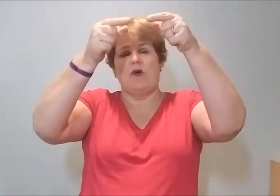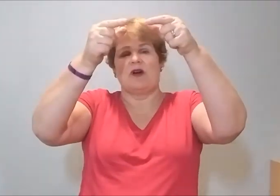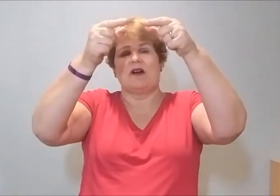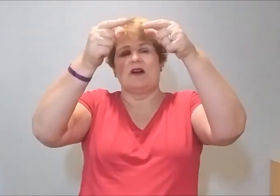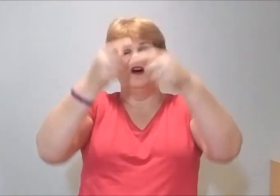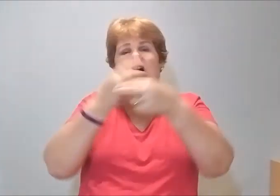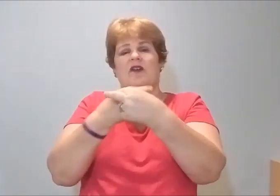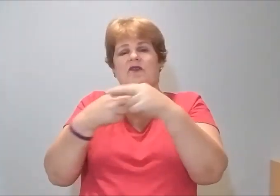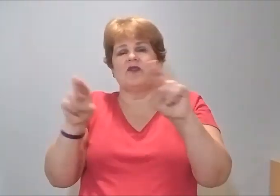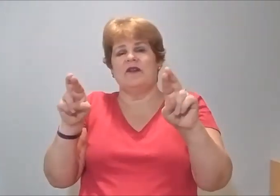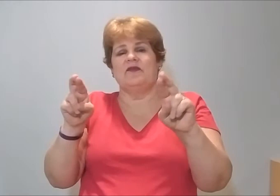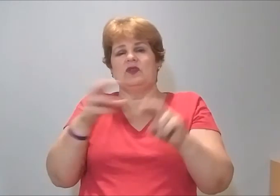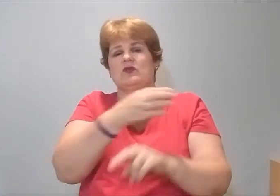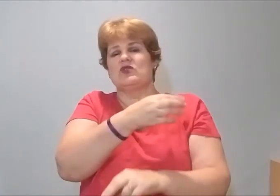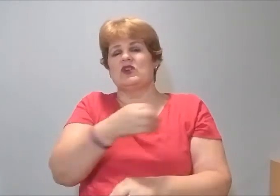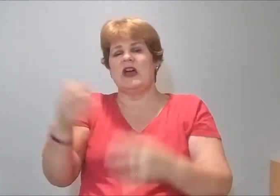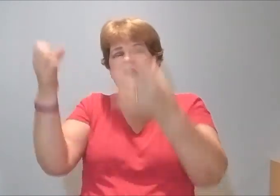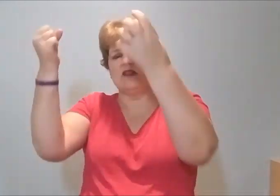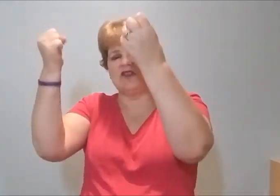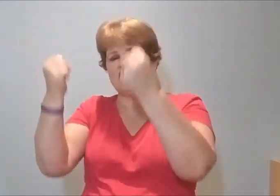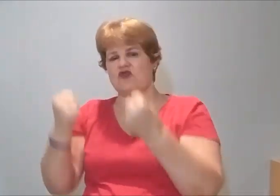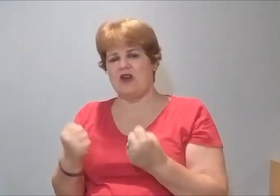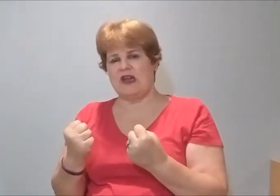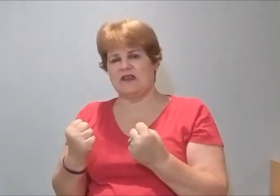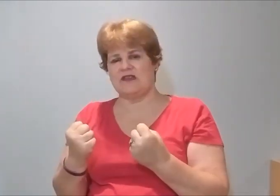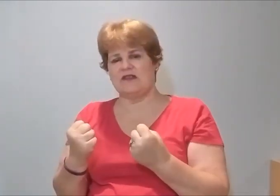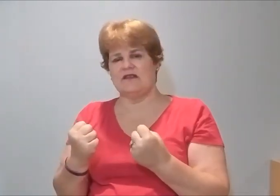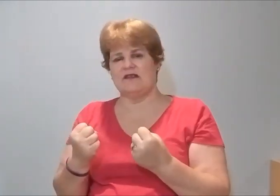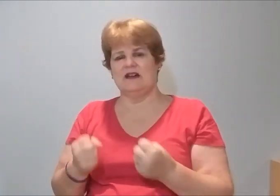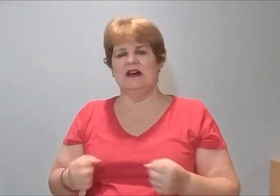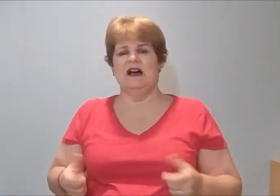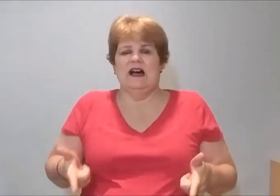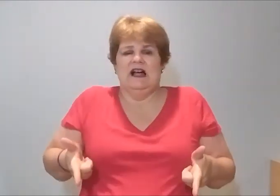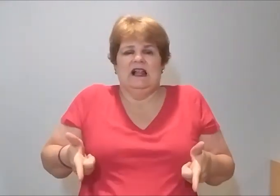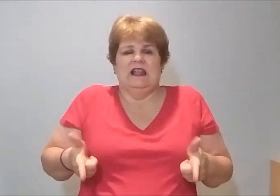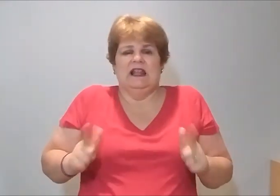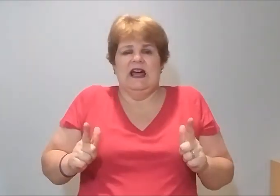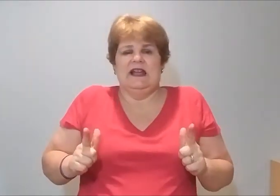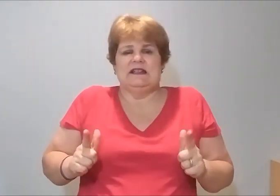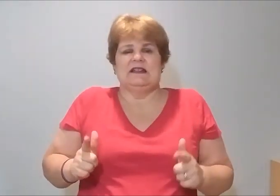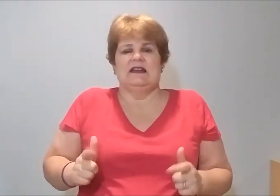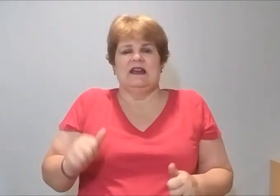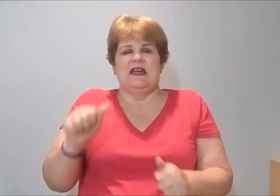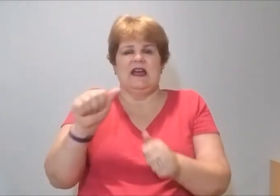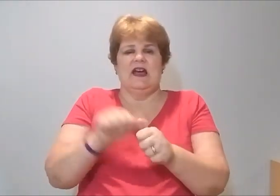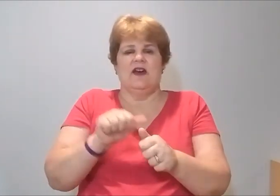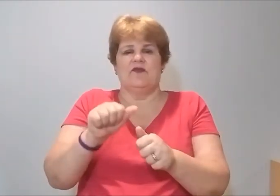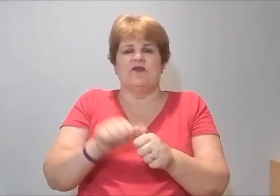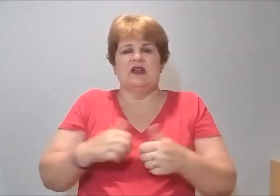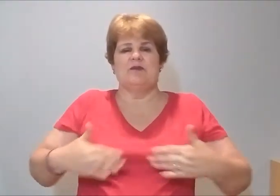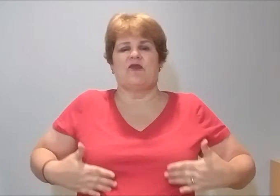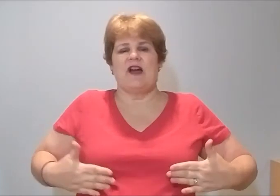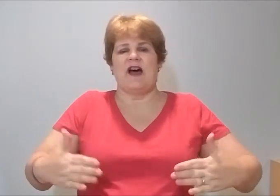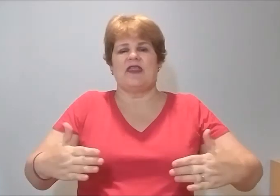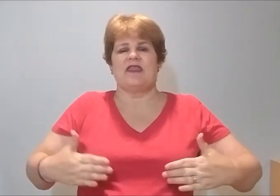tower of refuge and strength. Let every breath,